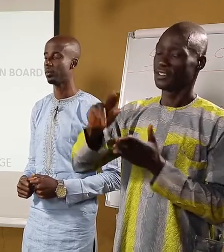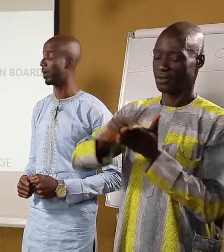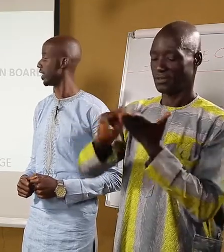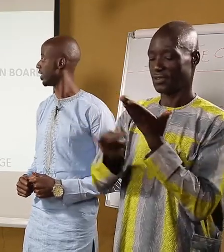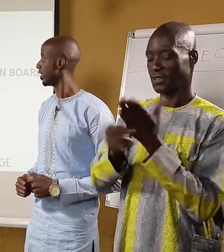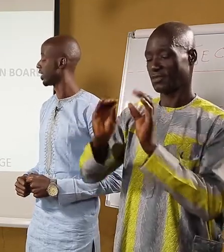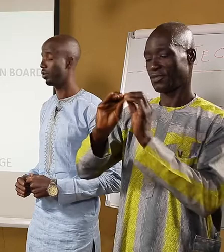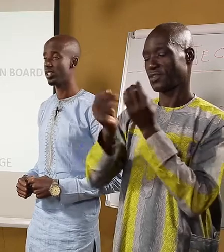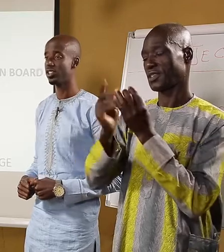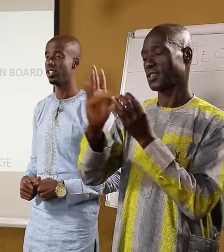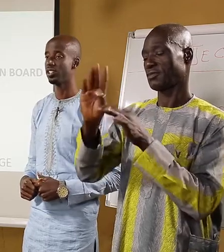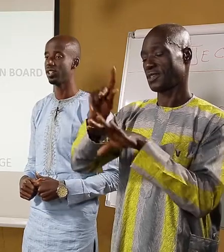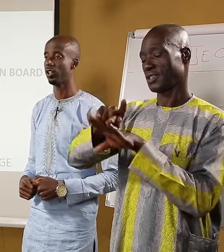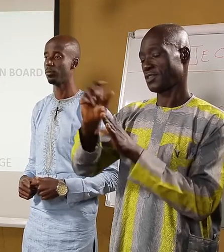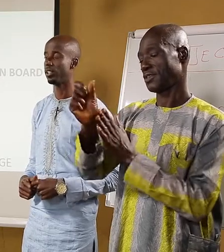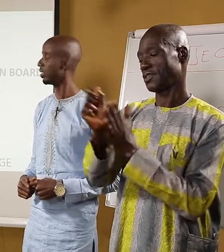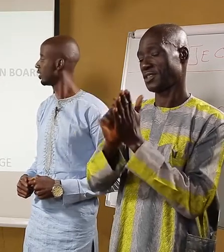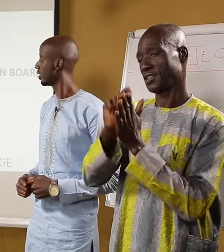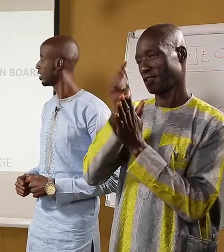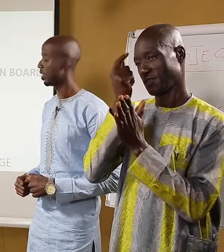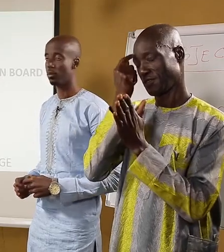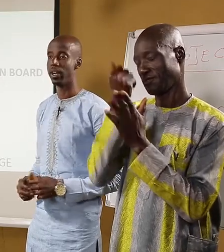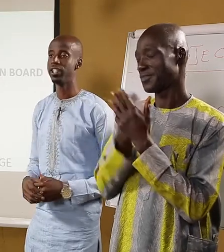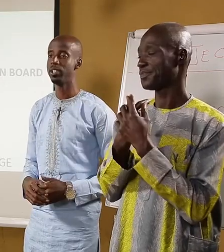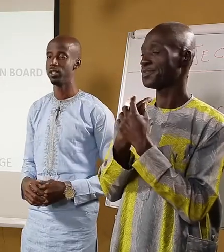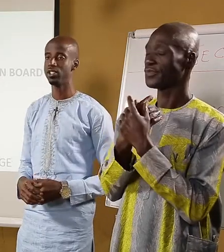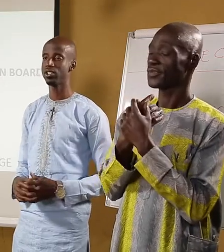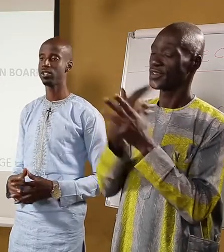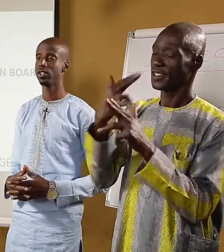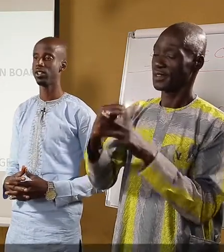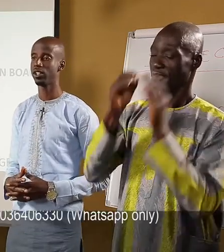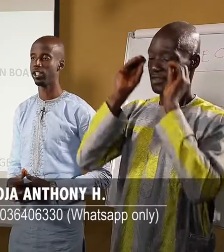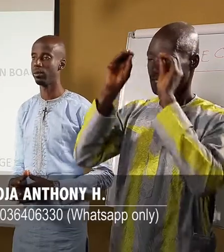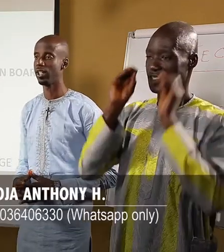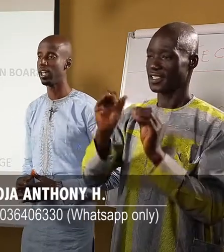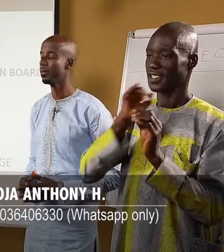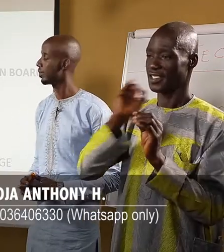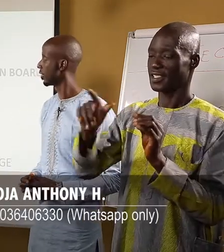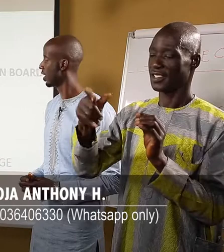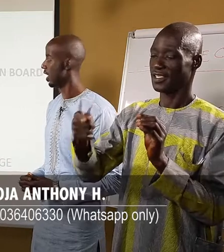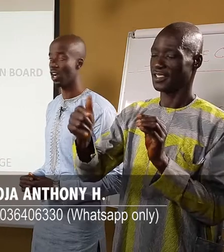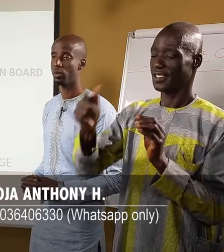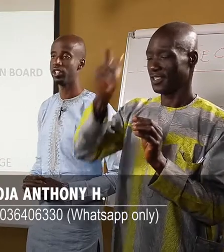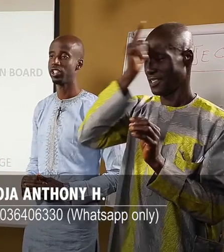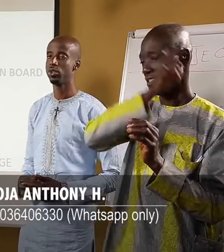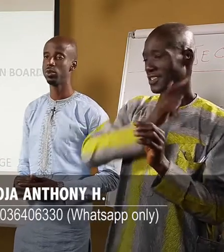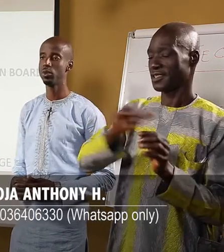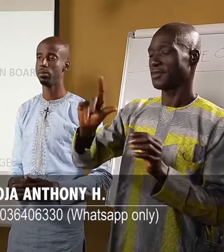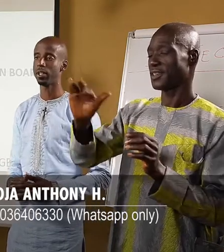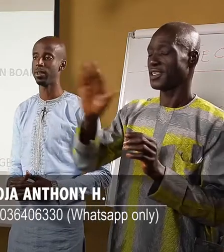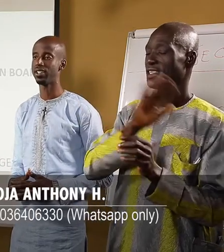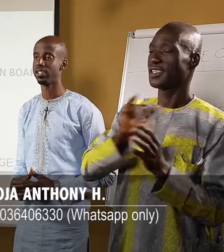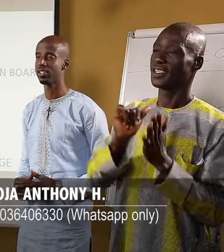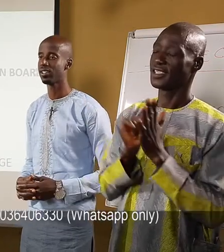organized by Kaduna State Government. My name is Gabriel La. I will be taking